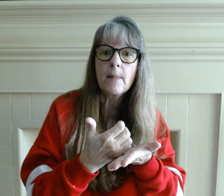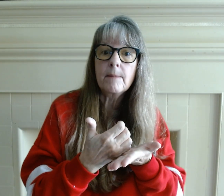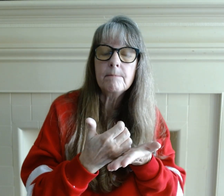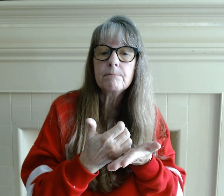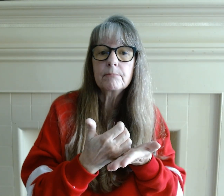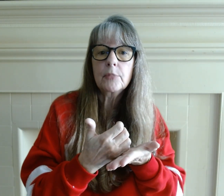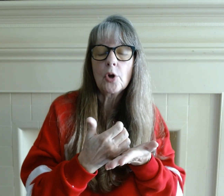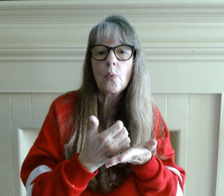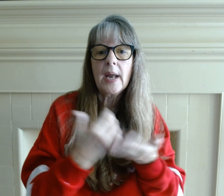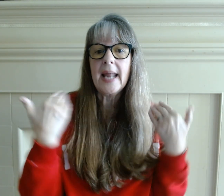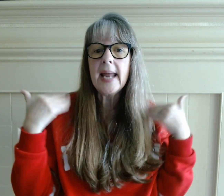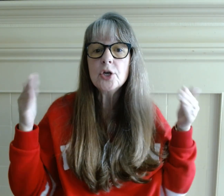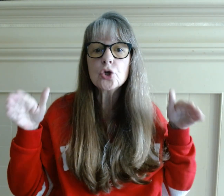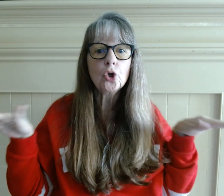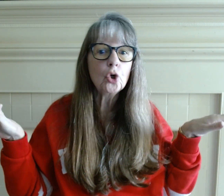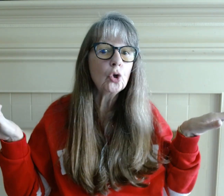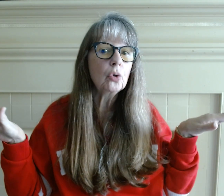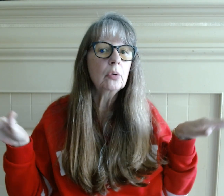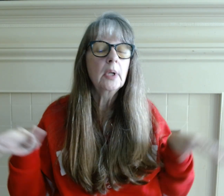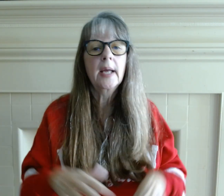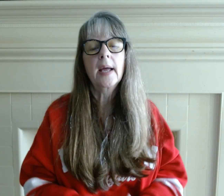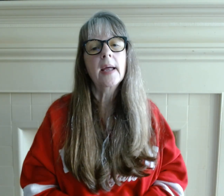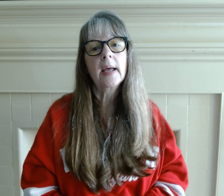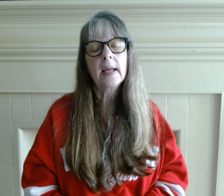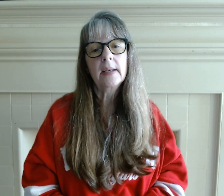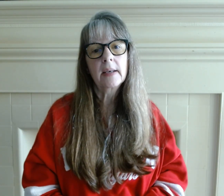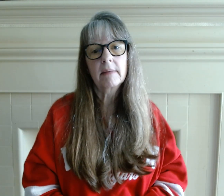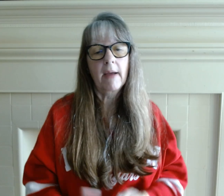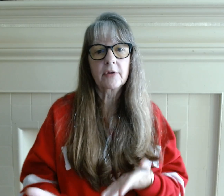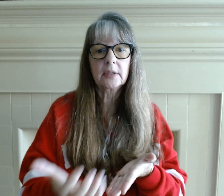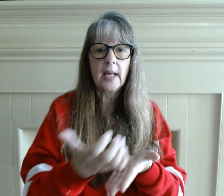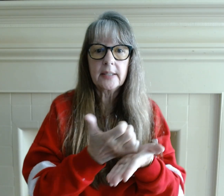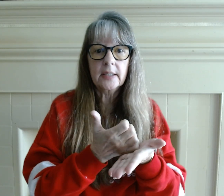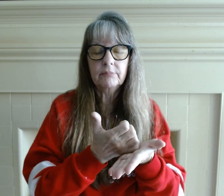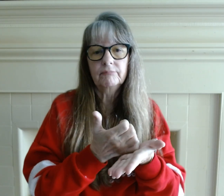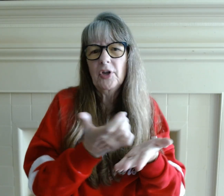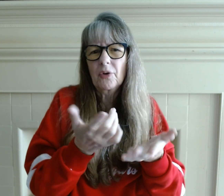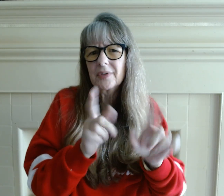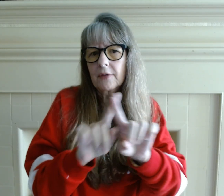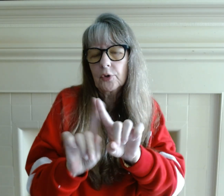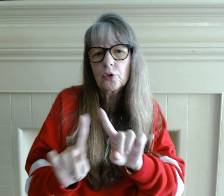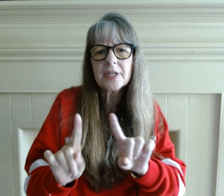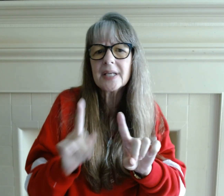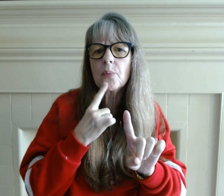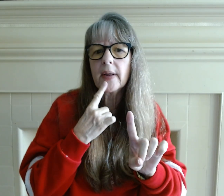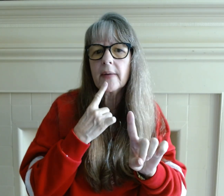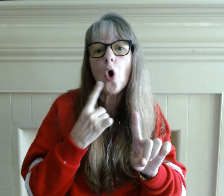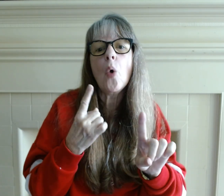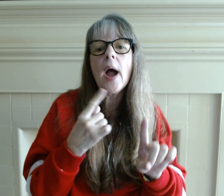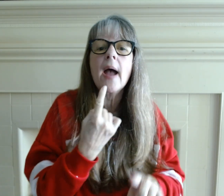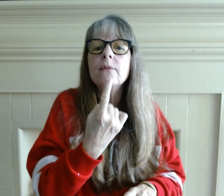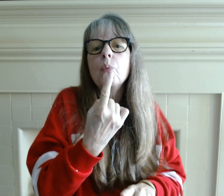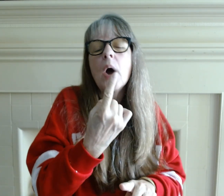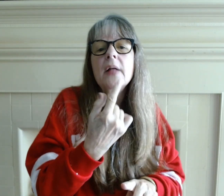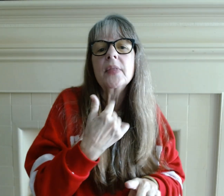an angel, and I've collected, different, you could say whatever. Oh, I have one that